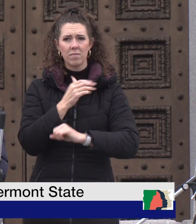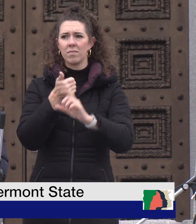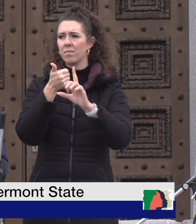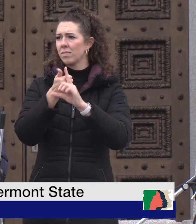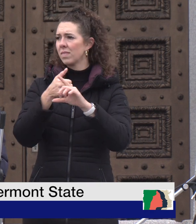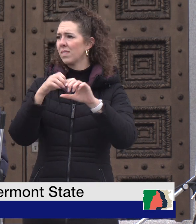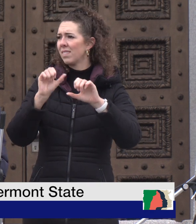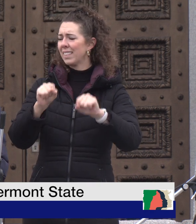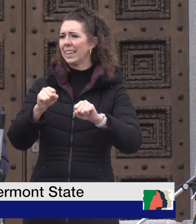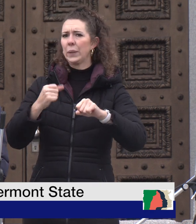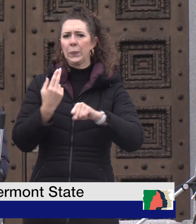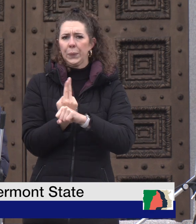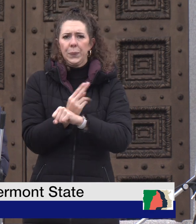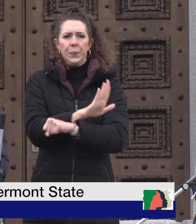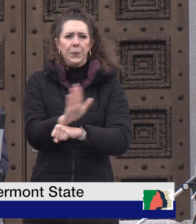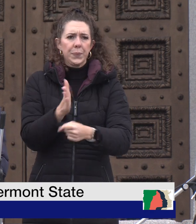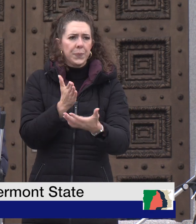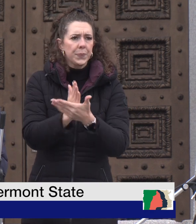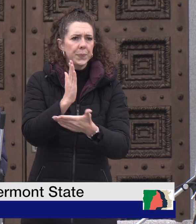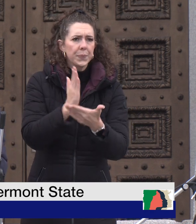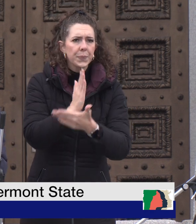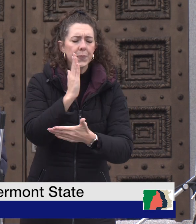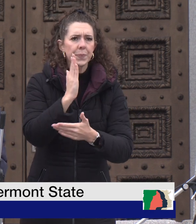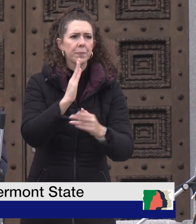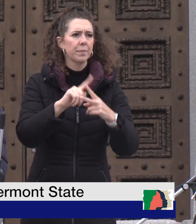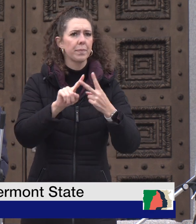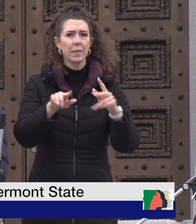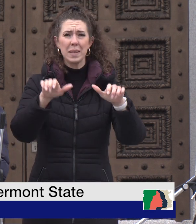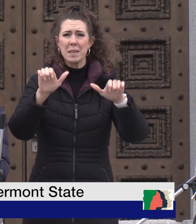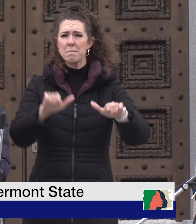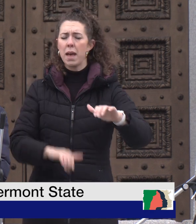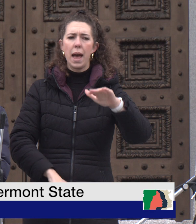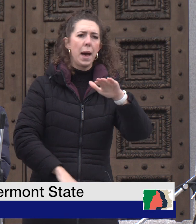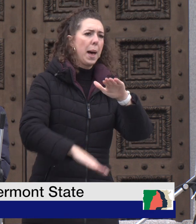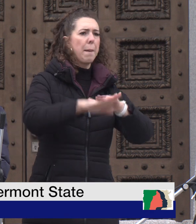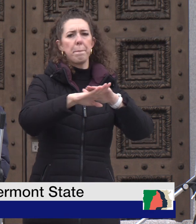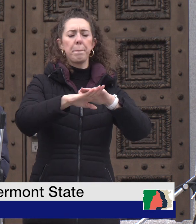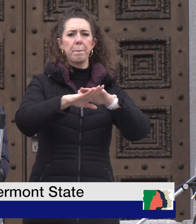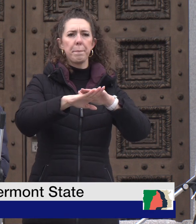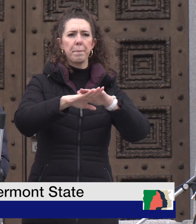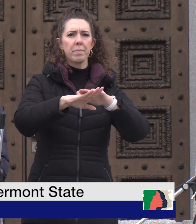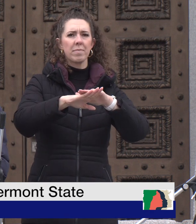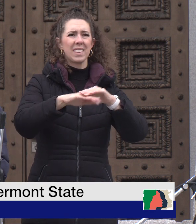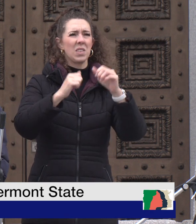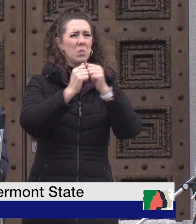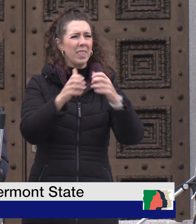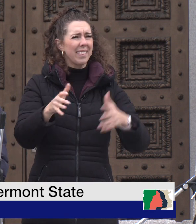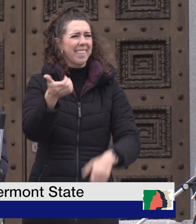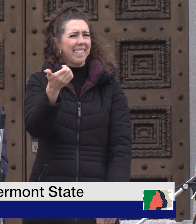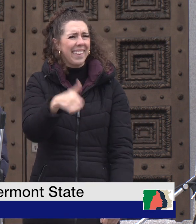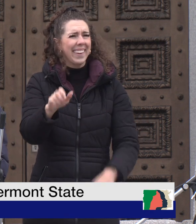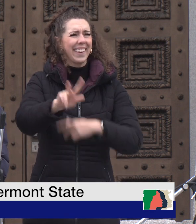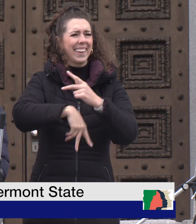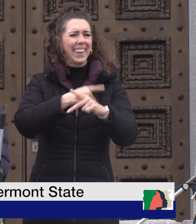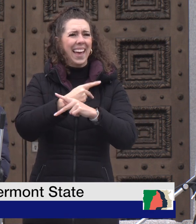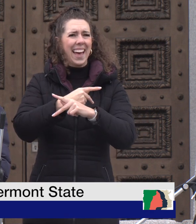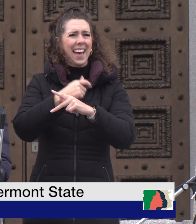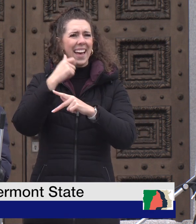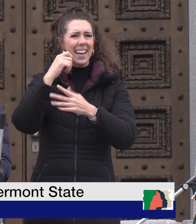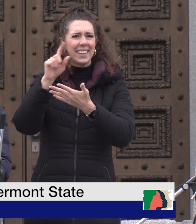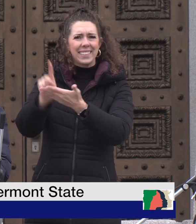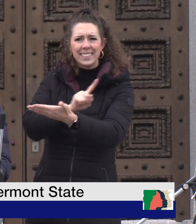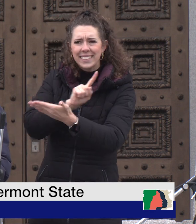can freely exercise their rights and fulfill their potential without discrimination or